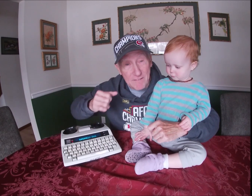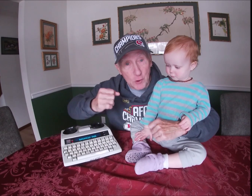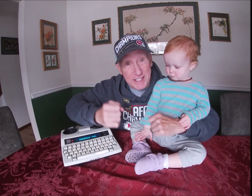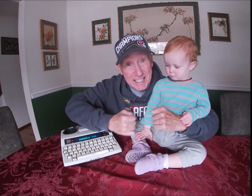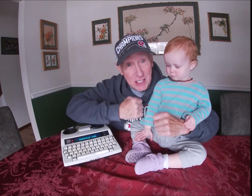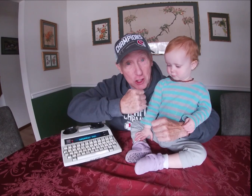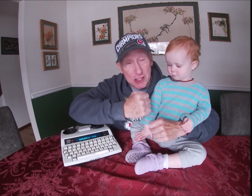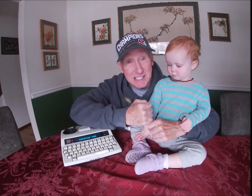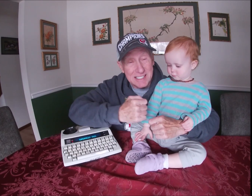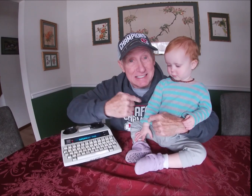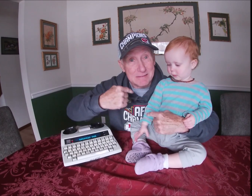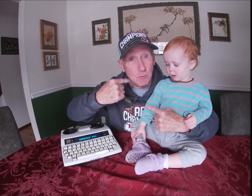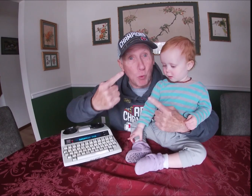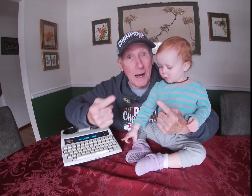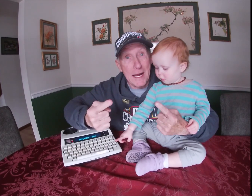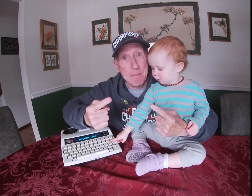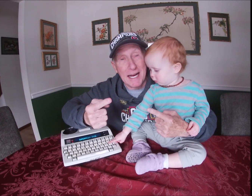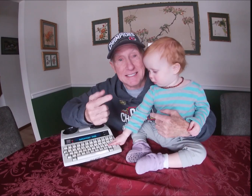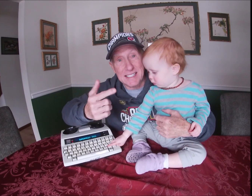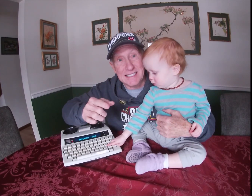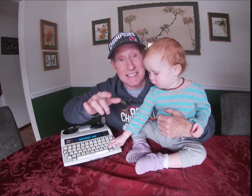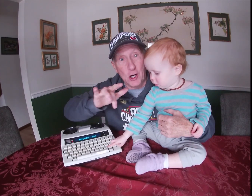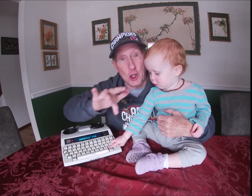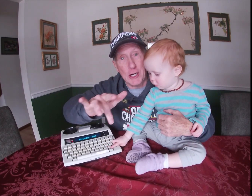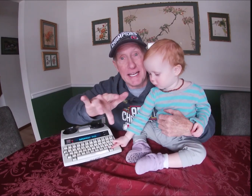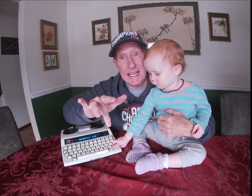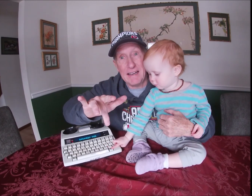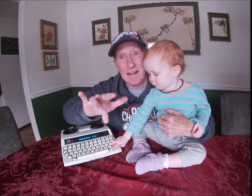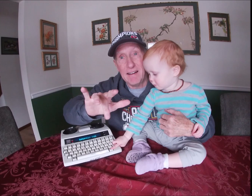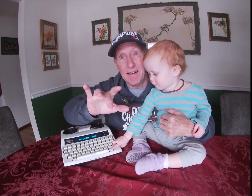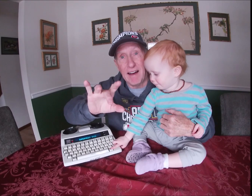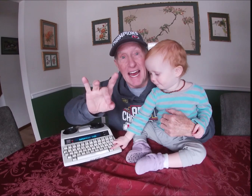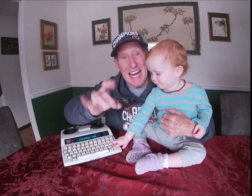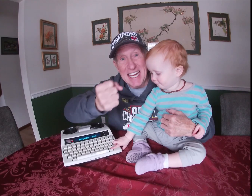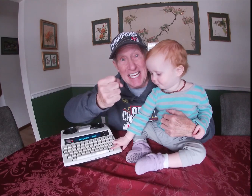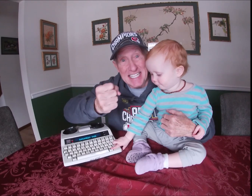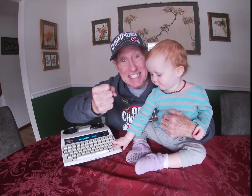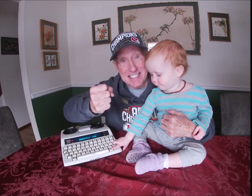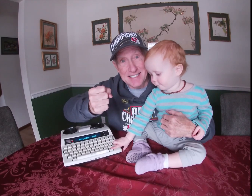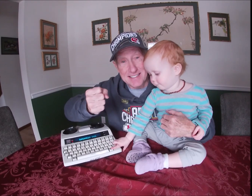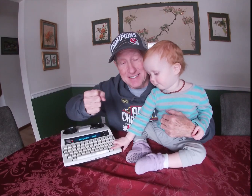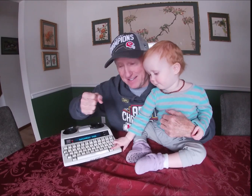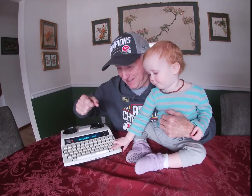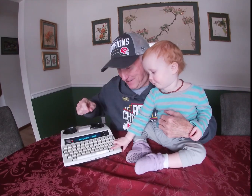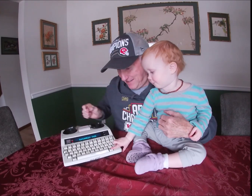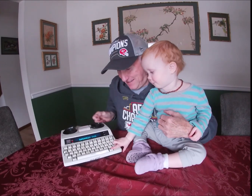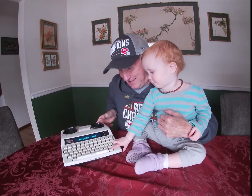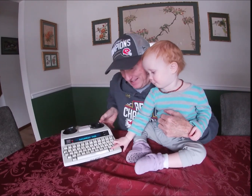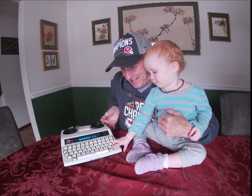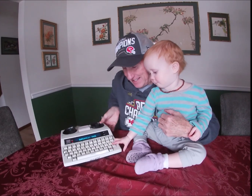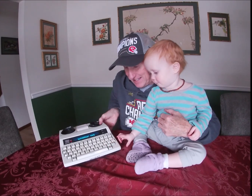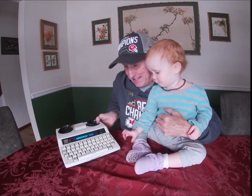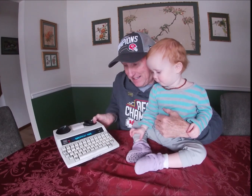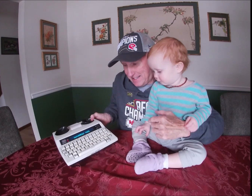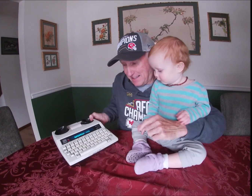for years, way back then, the early 80s. Yeah,